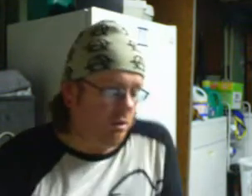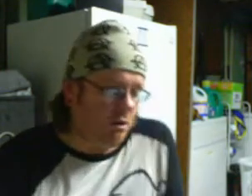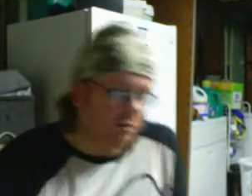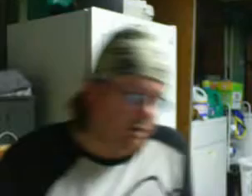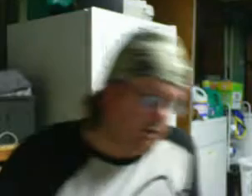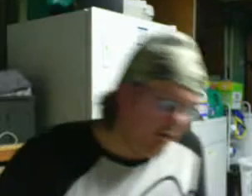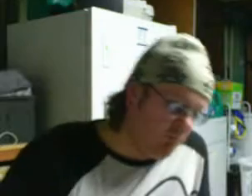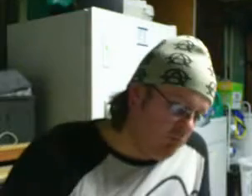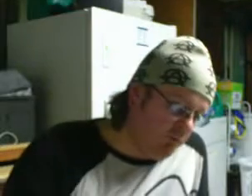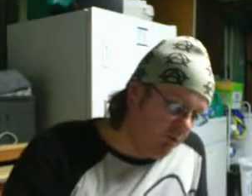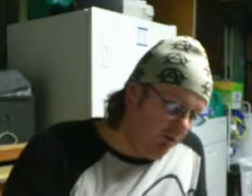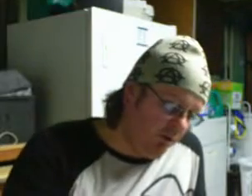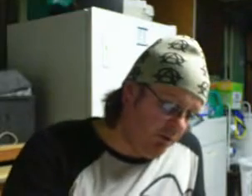And then moving on,